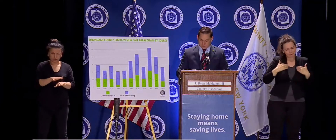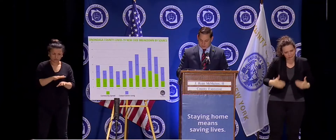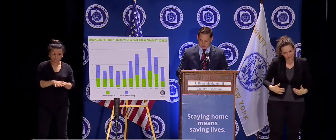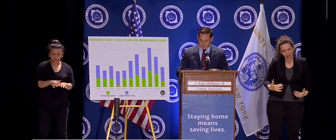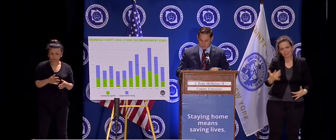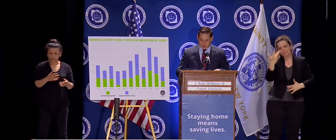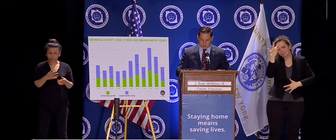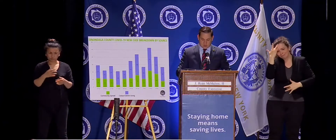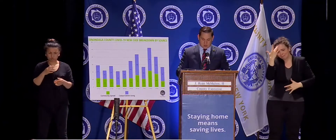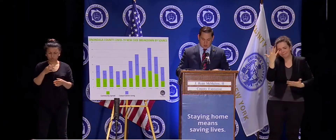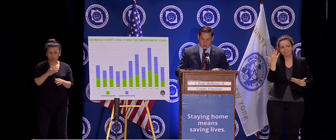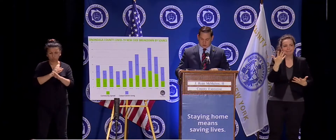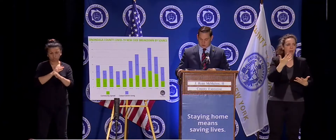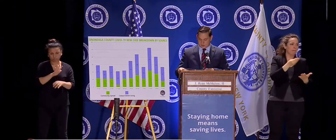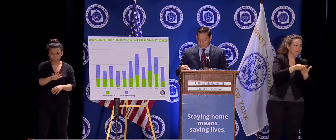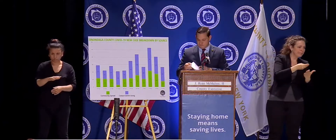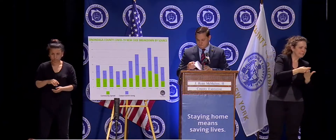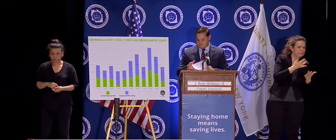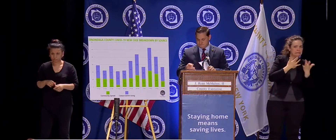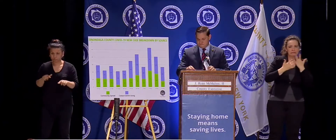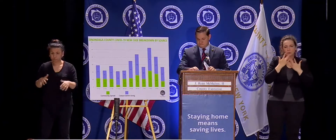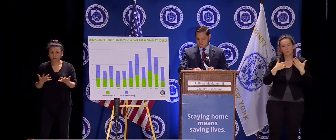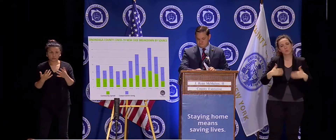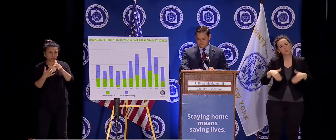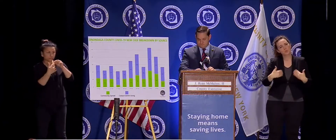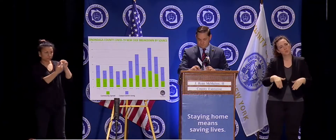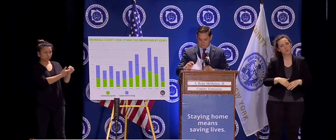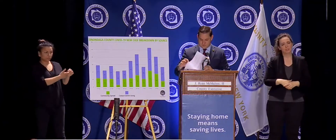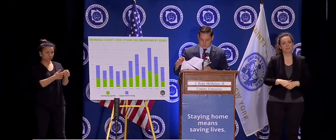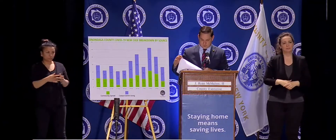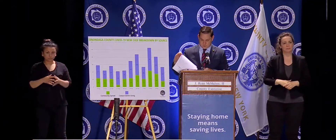ongoing basis. Questions?